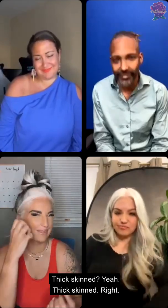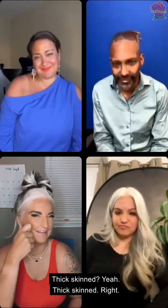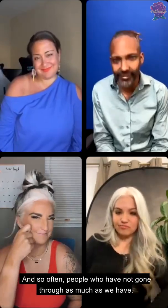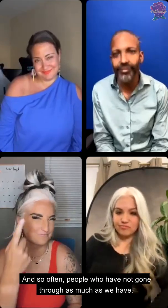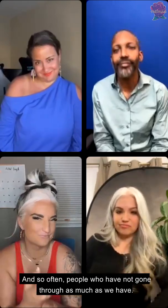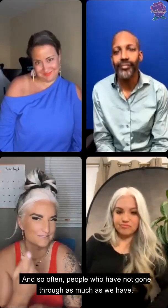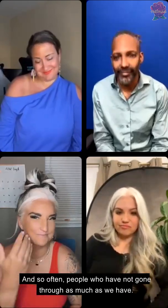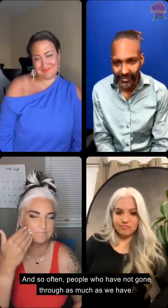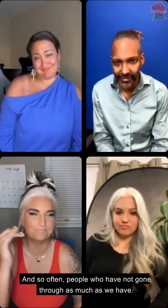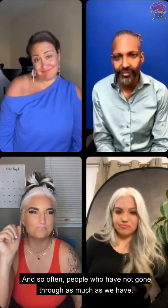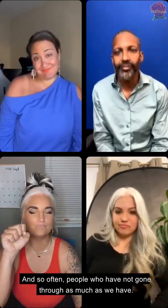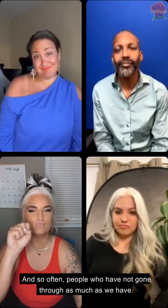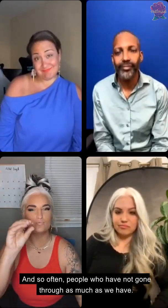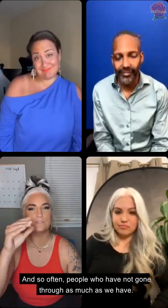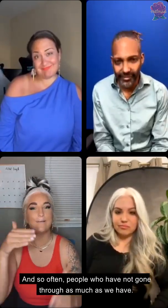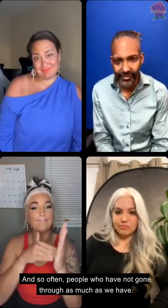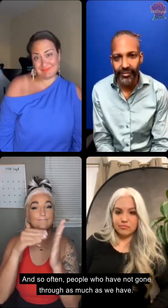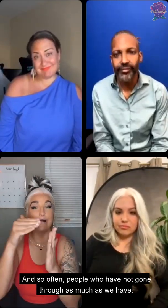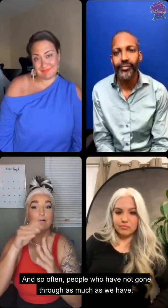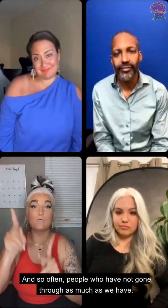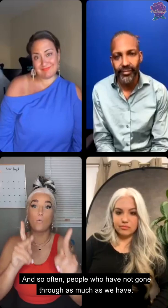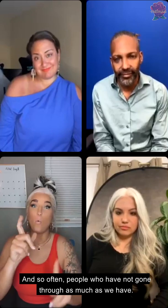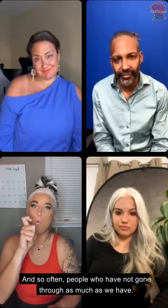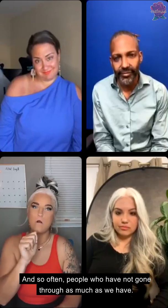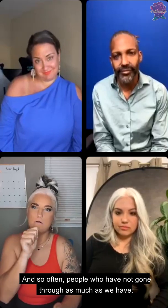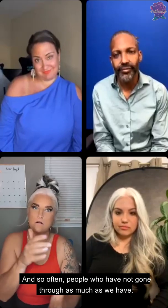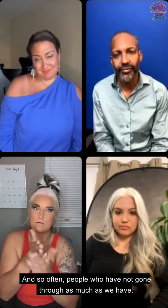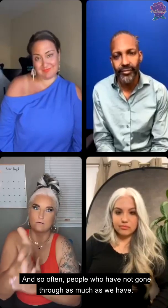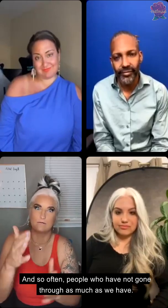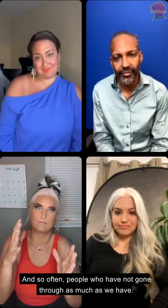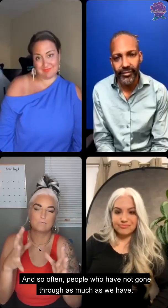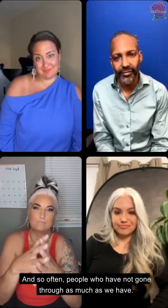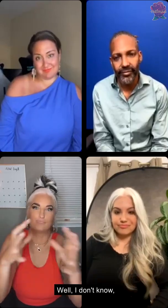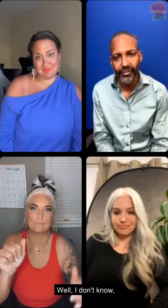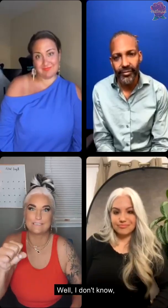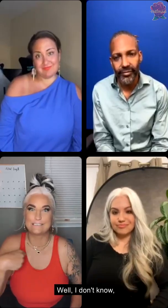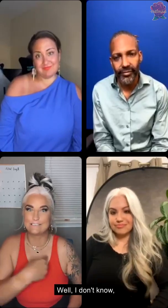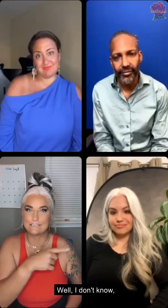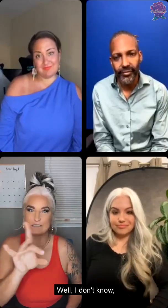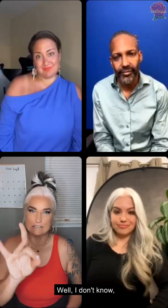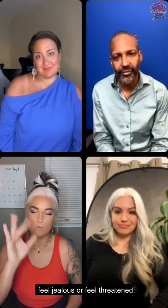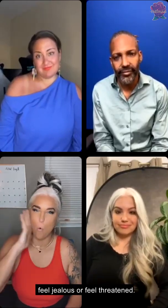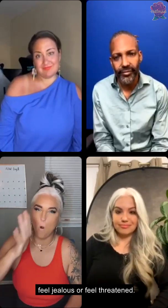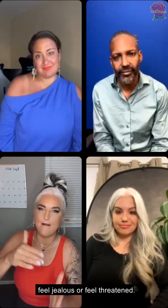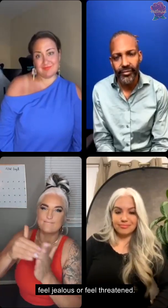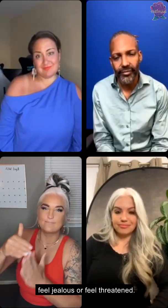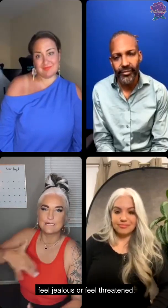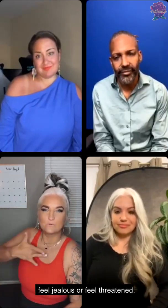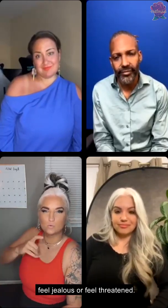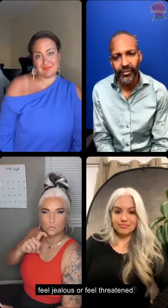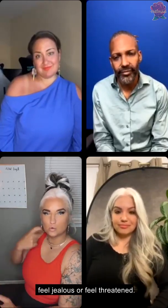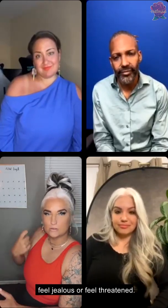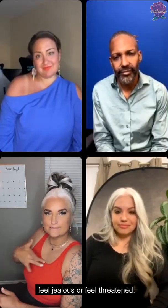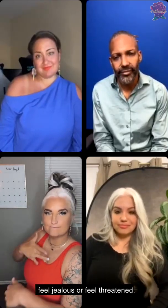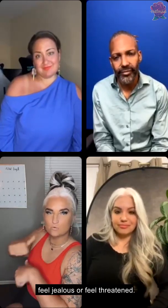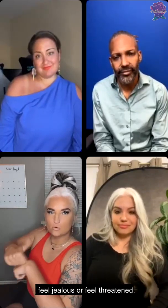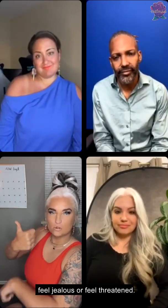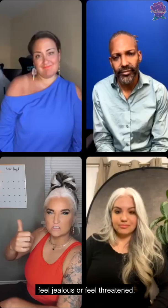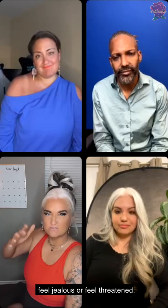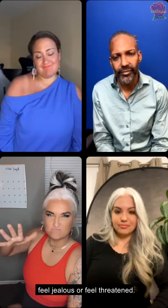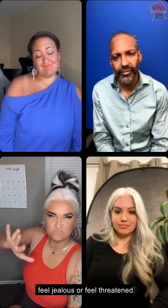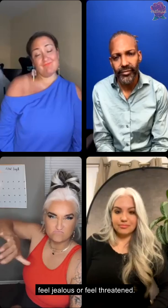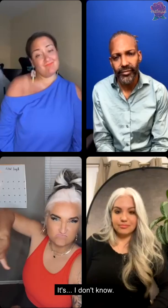thick skinned, right. And so often people who have not gone through as much as we have will, I don't know, feel jealous or